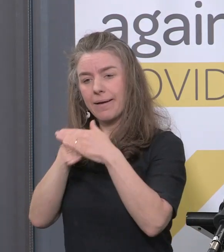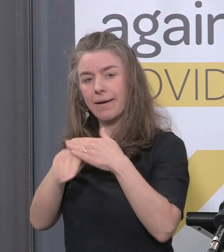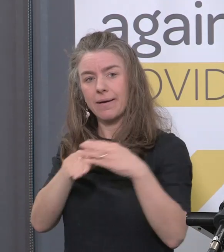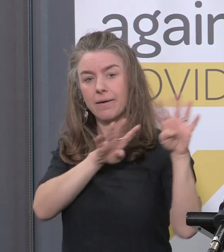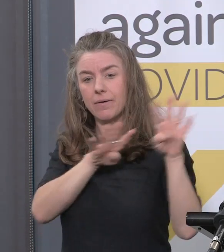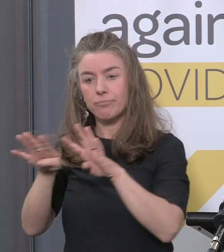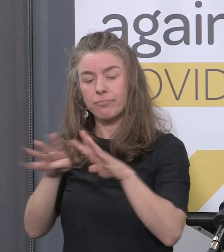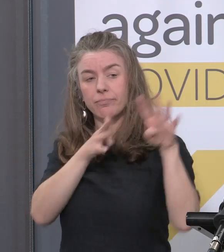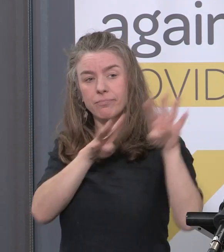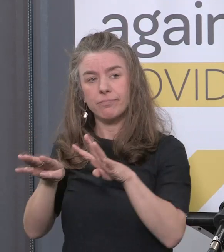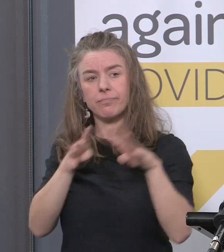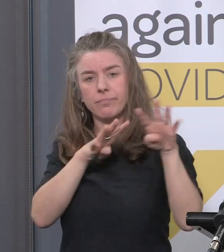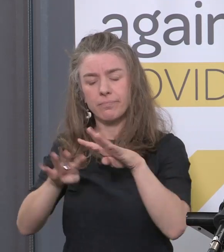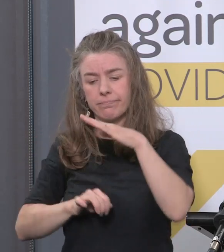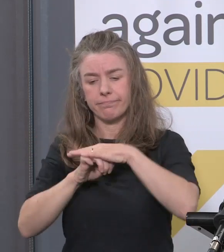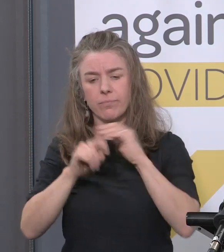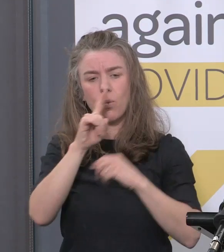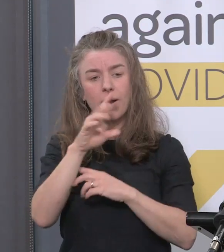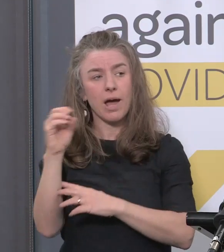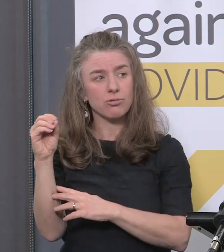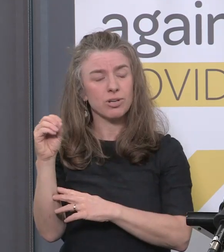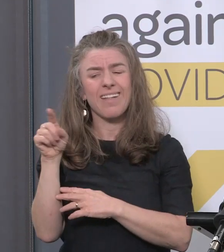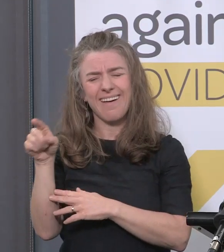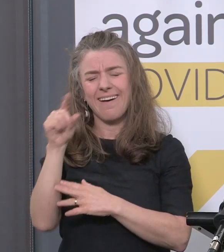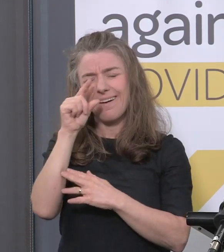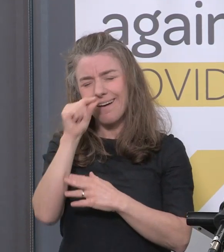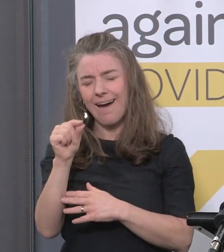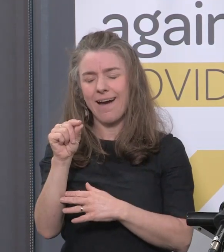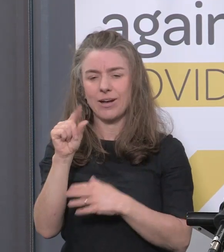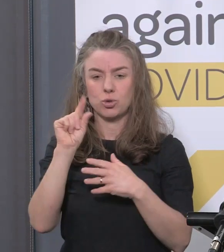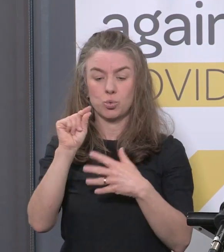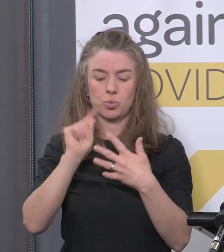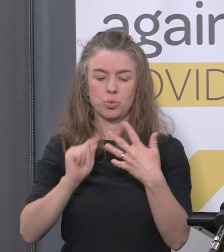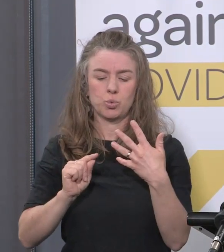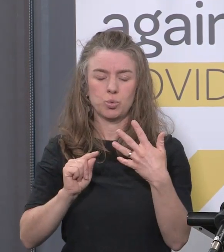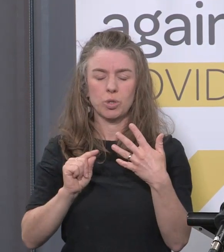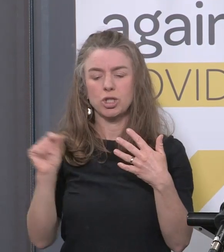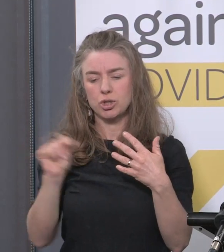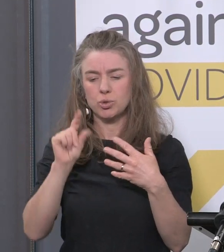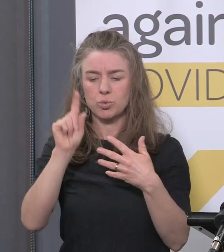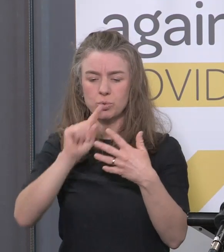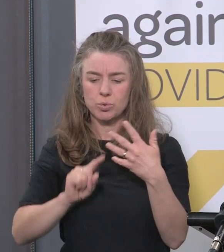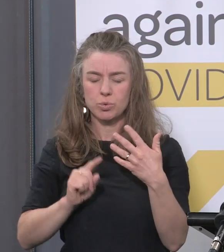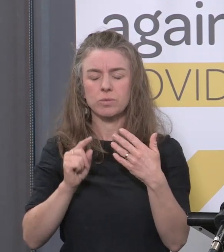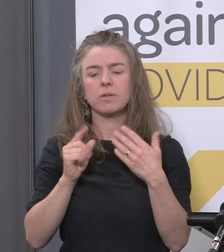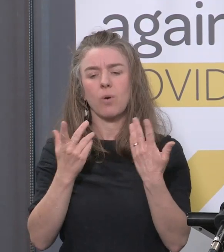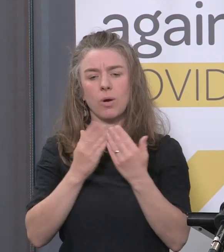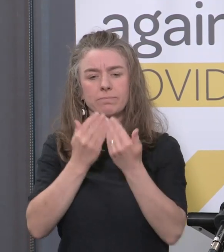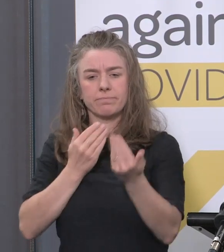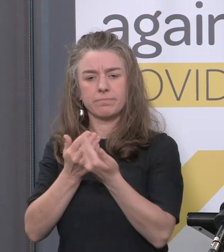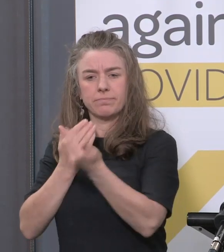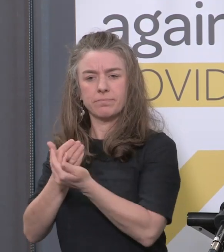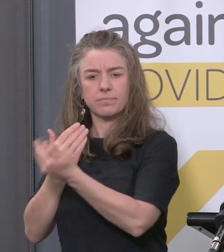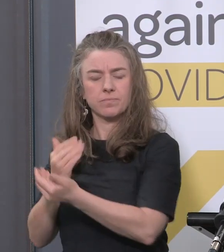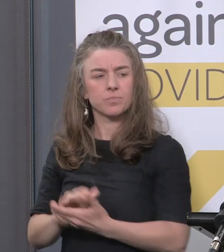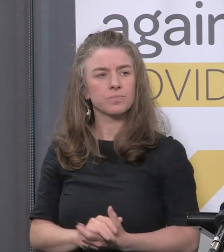limit will now be 100, and there are things they can and should be doing to keep people safe who are in there. The PPE supply chains you've mentioned, are they functioning